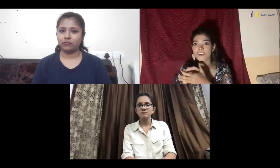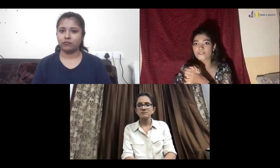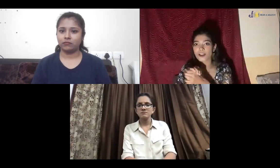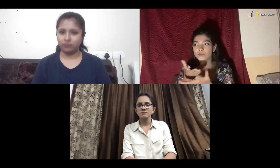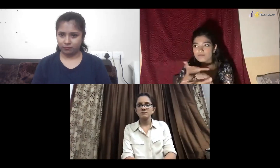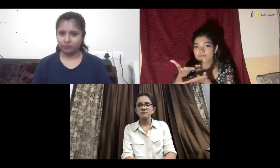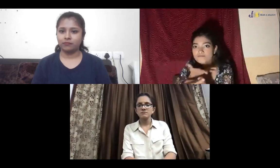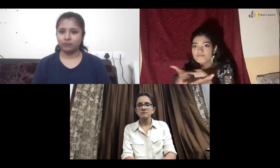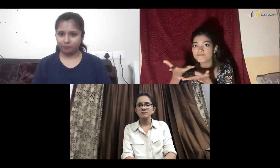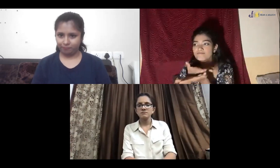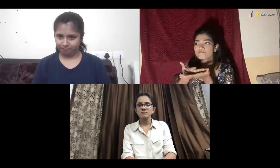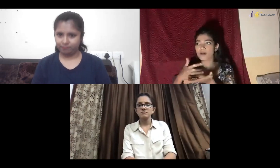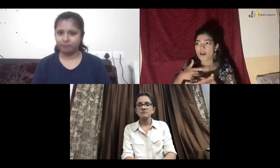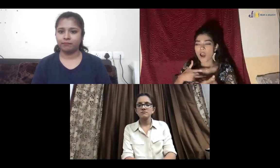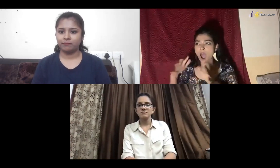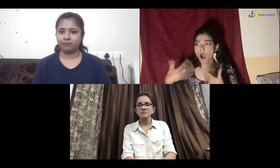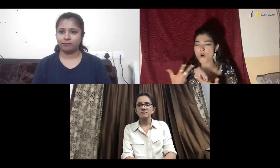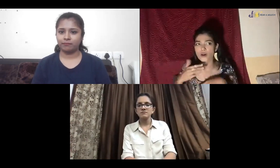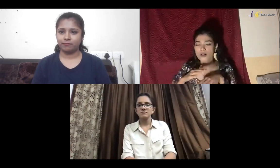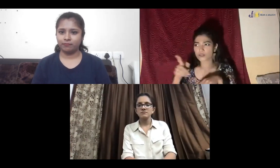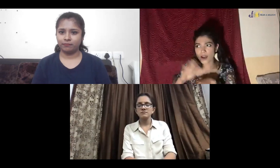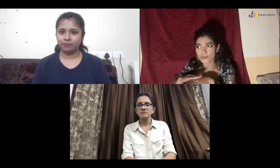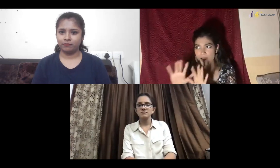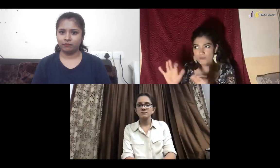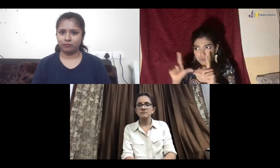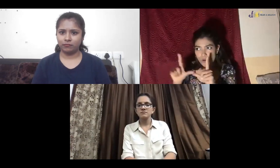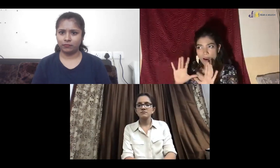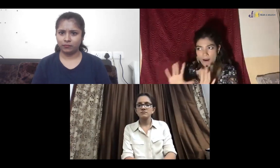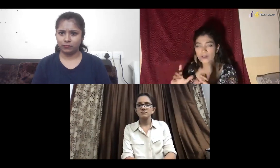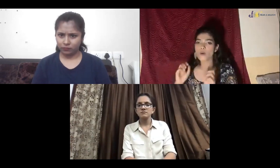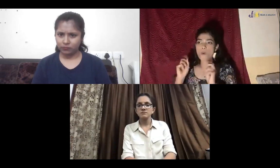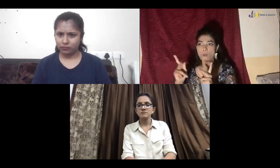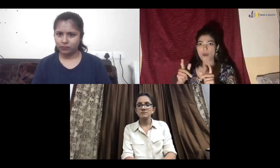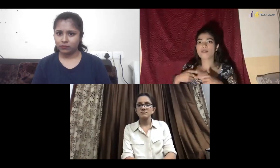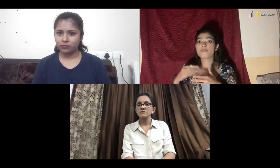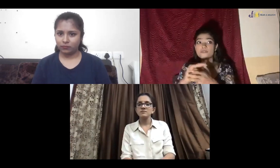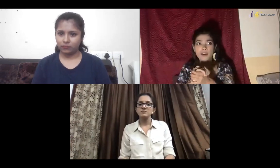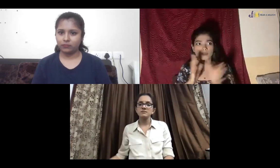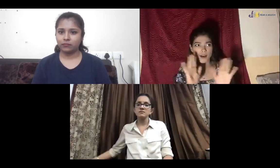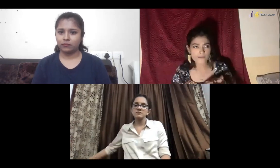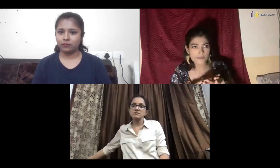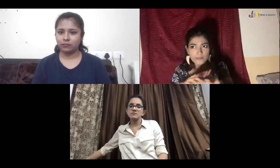you can plan things with your friends how we can